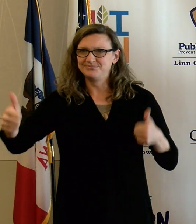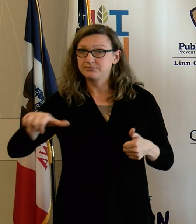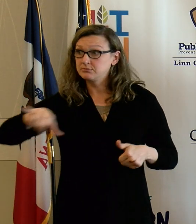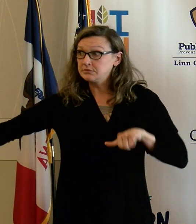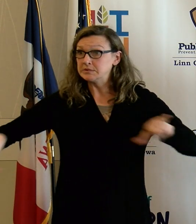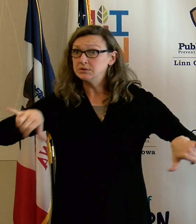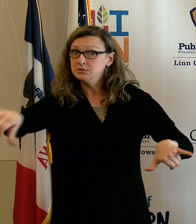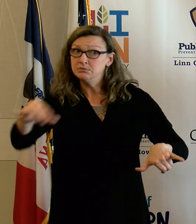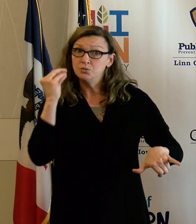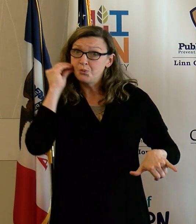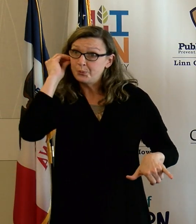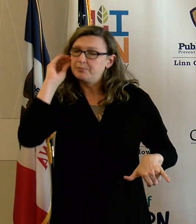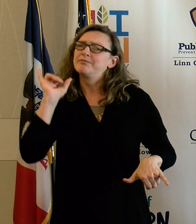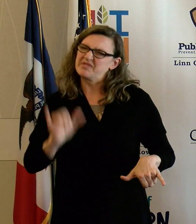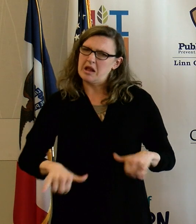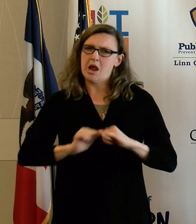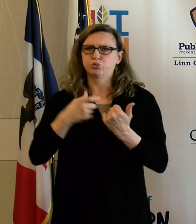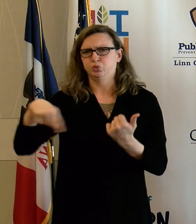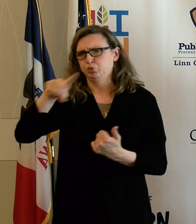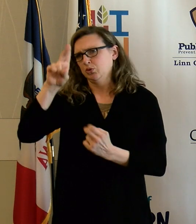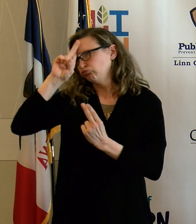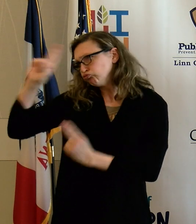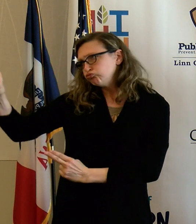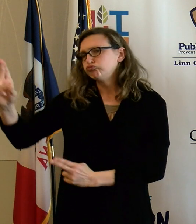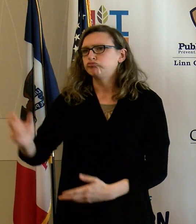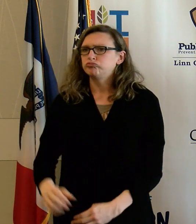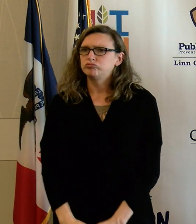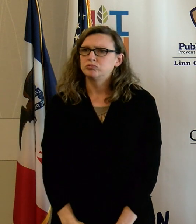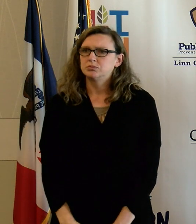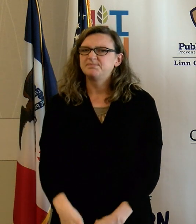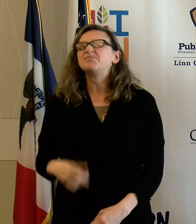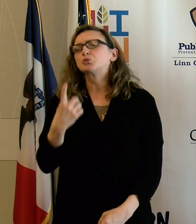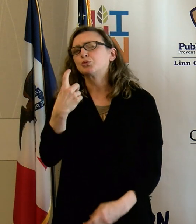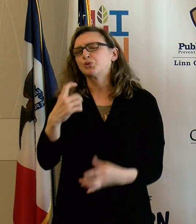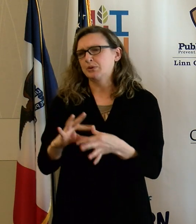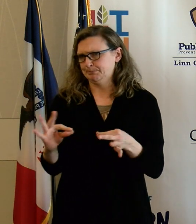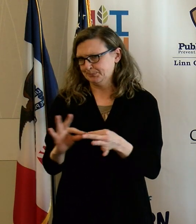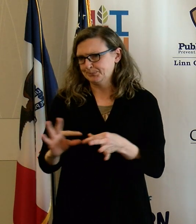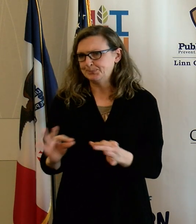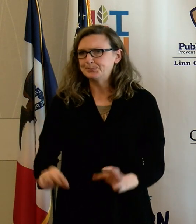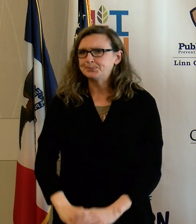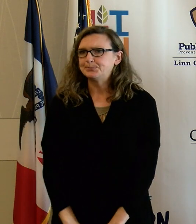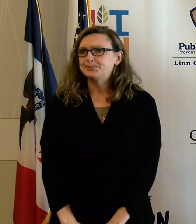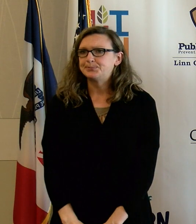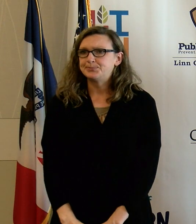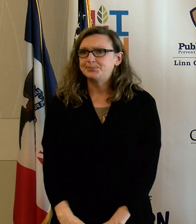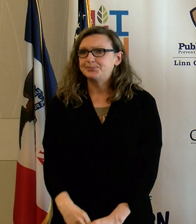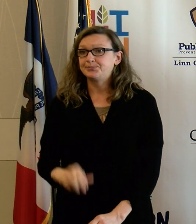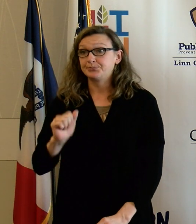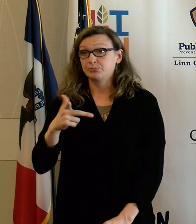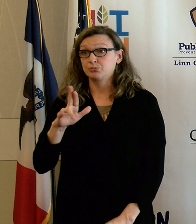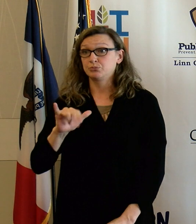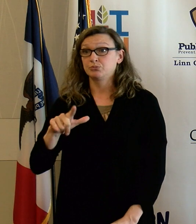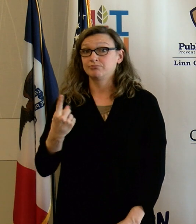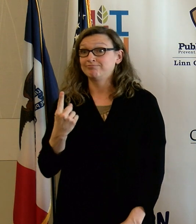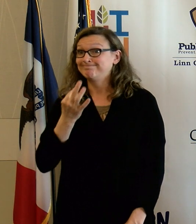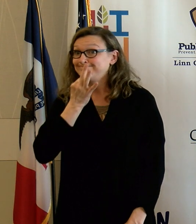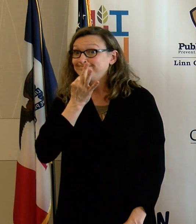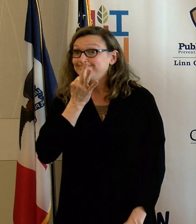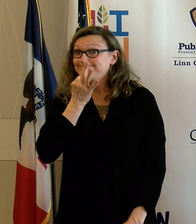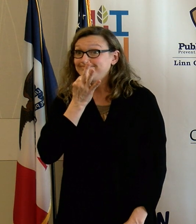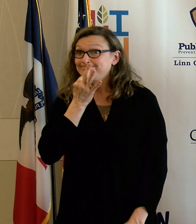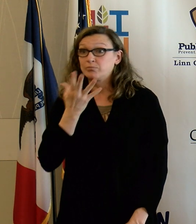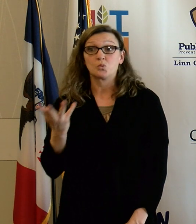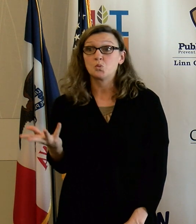can. Finally, the first of the month is approaching, and we know that